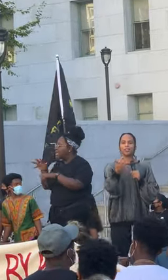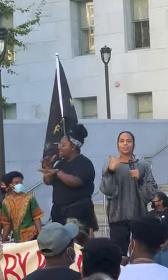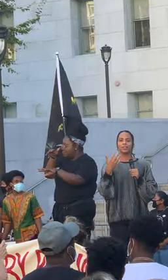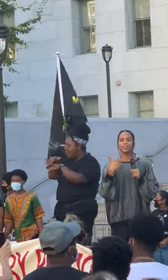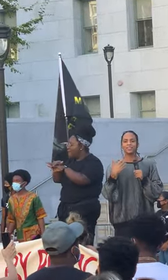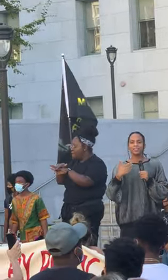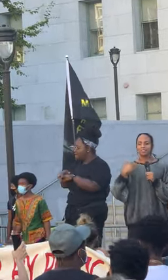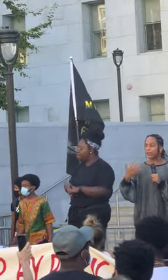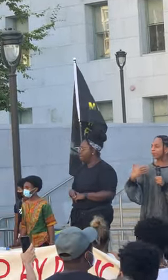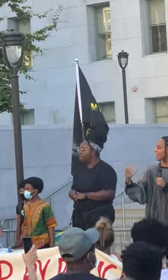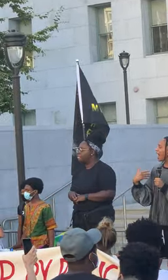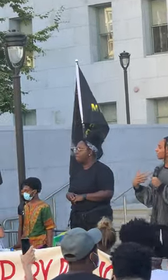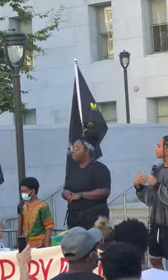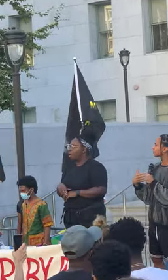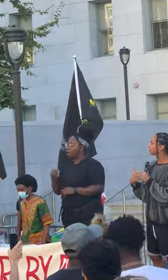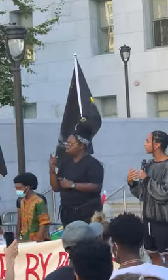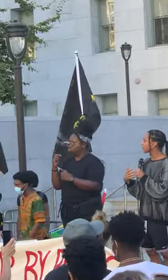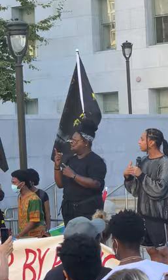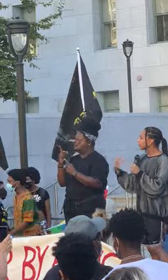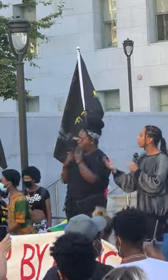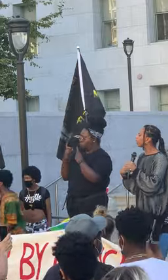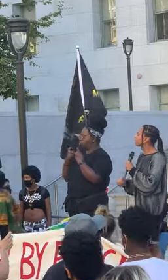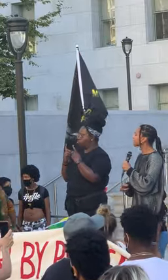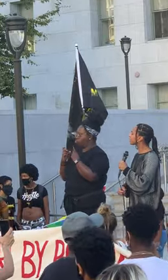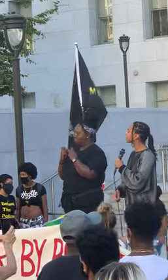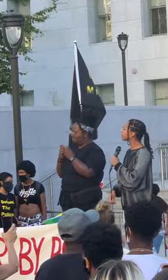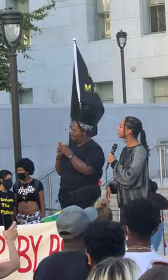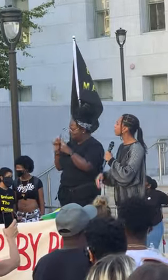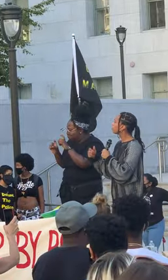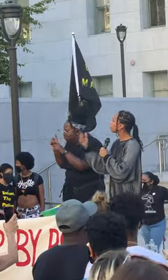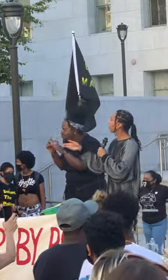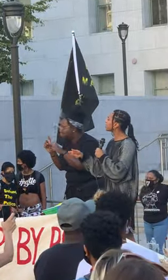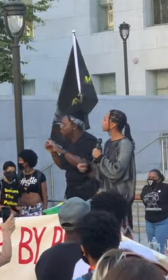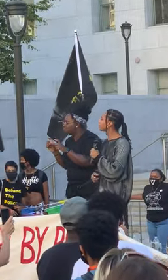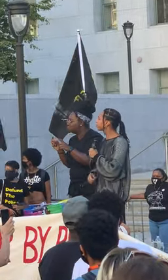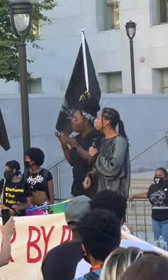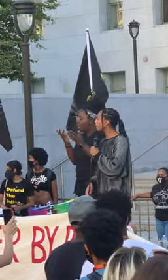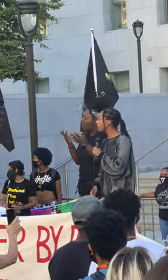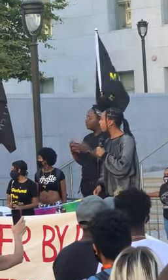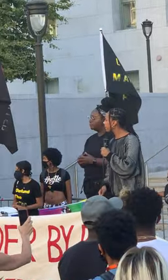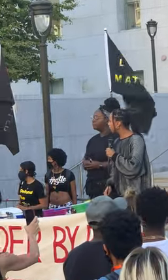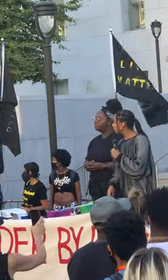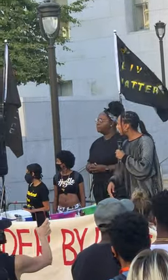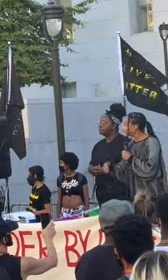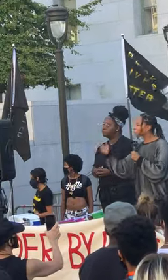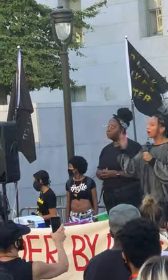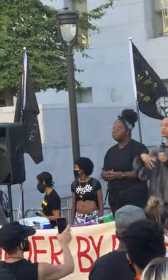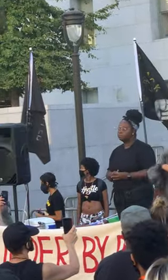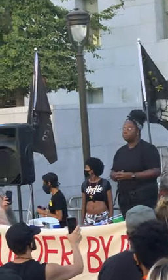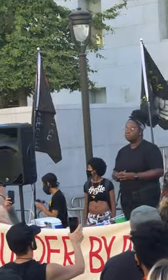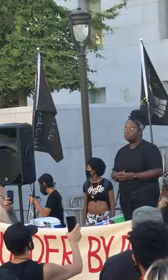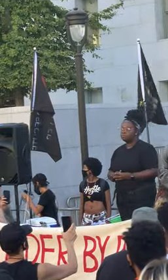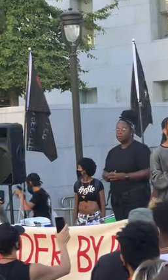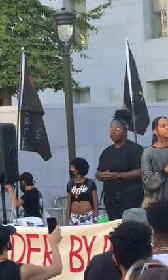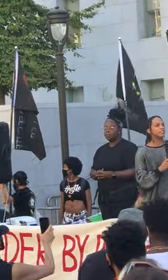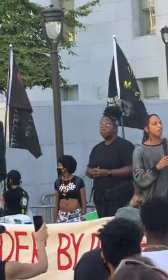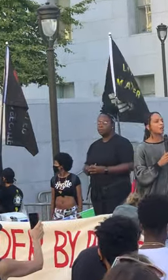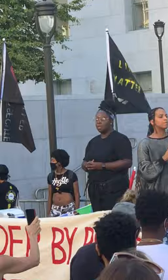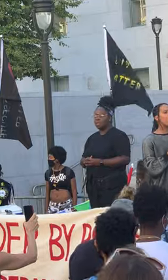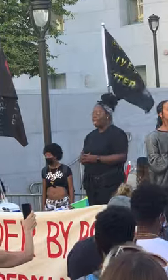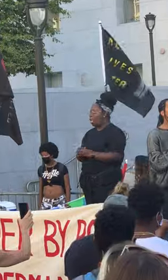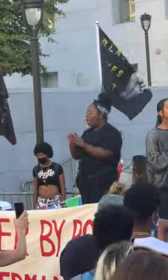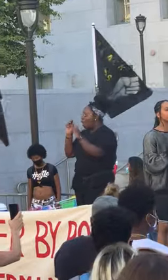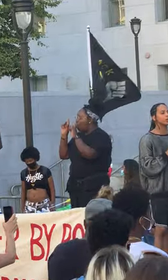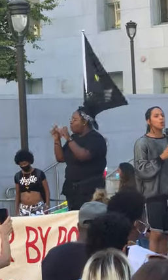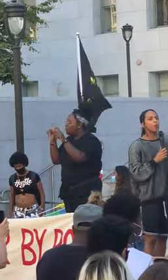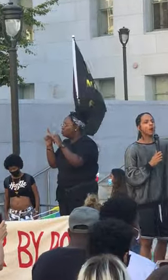And the question that was asked between us was, hopefully I know how to use it. And the question that we see in a lot